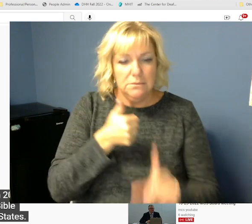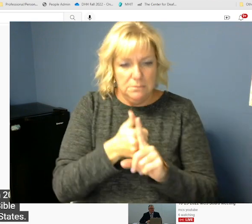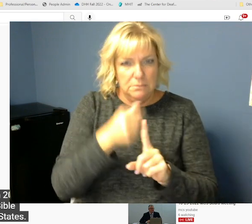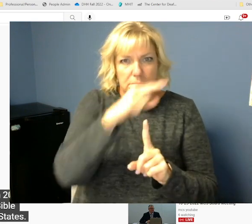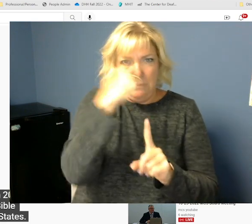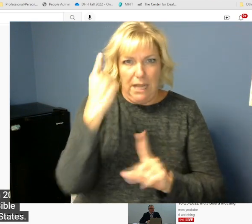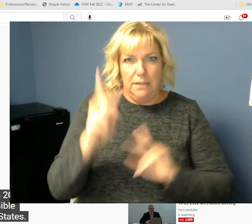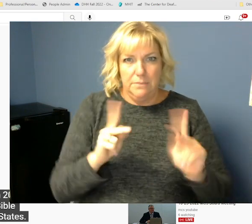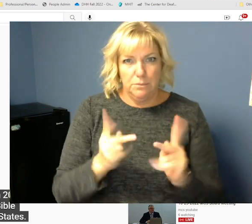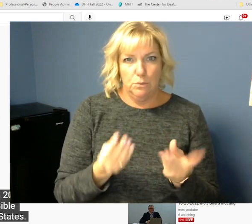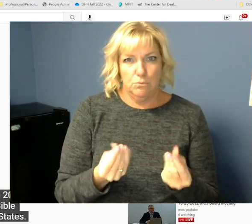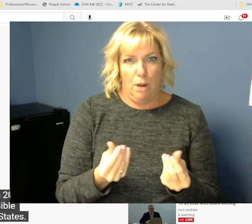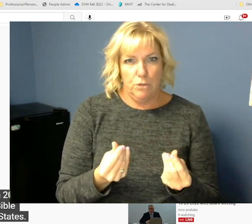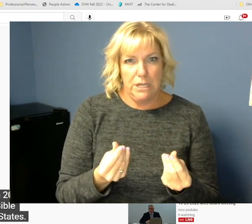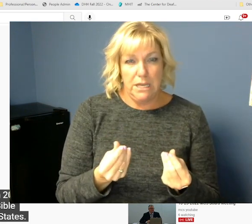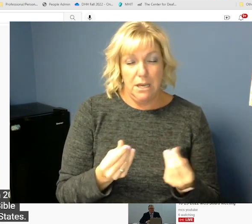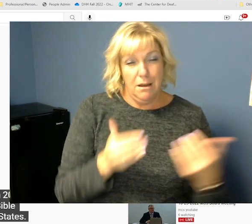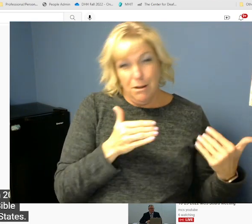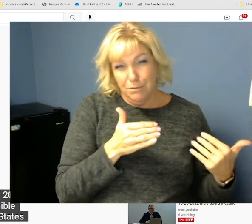In